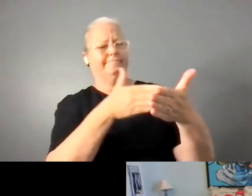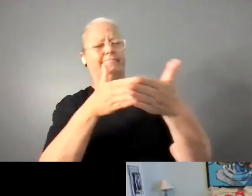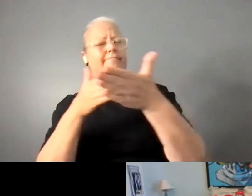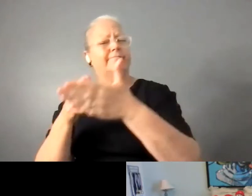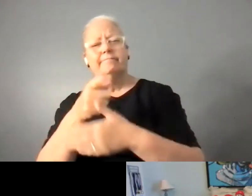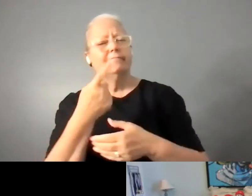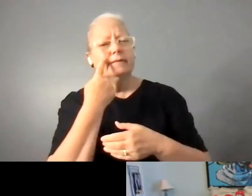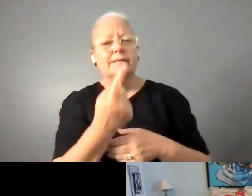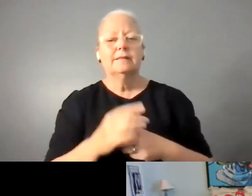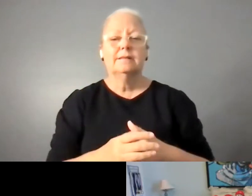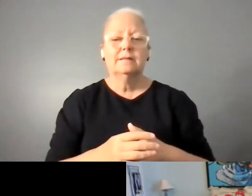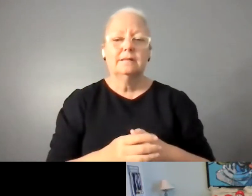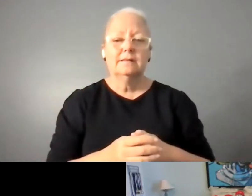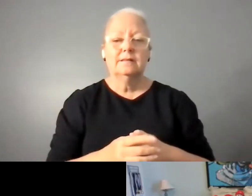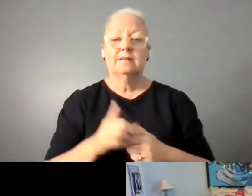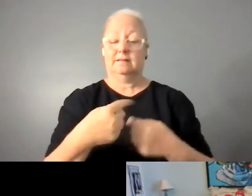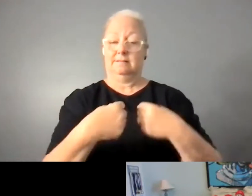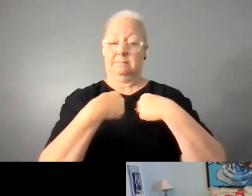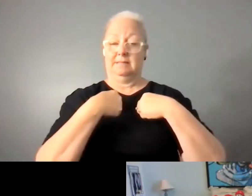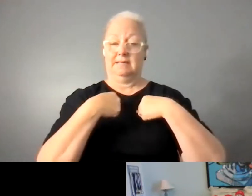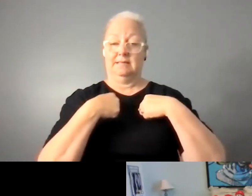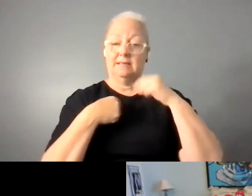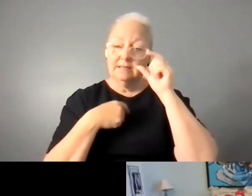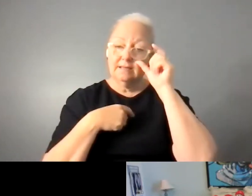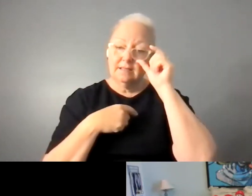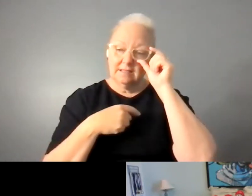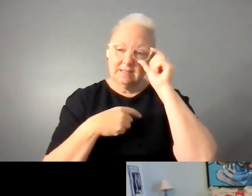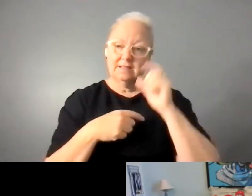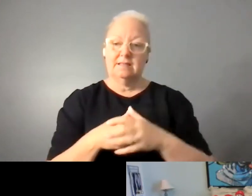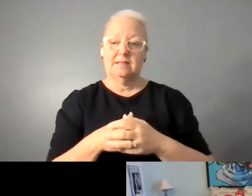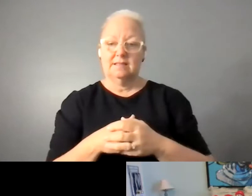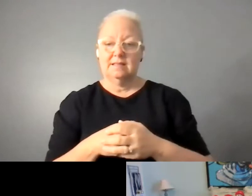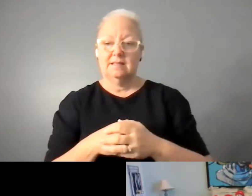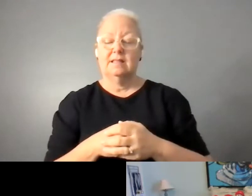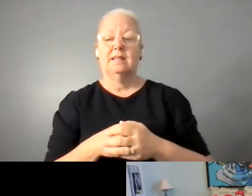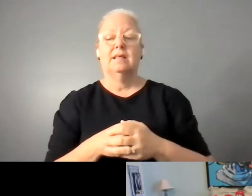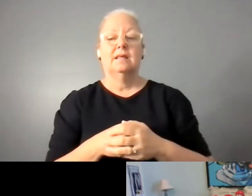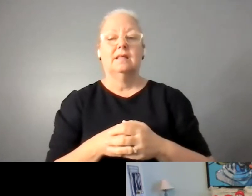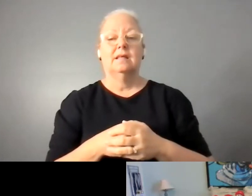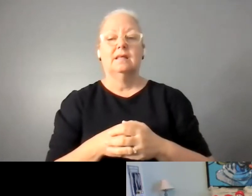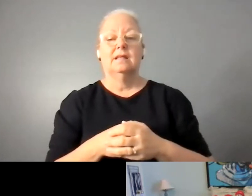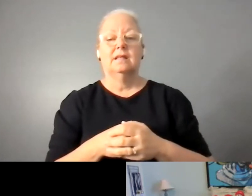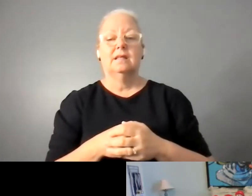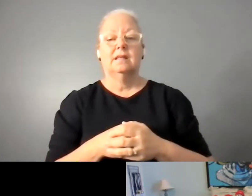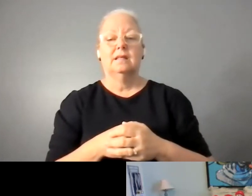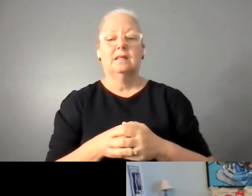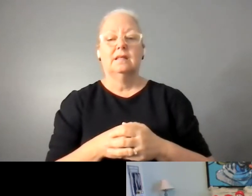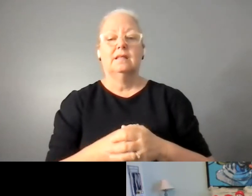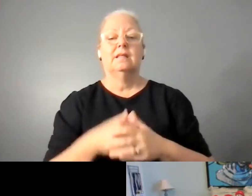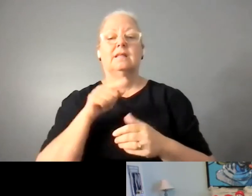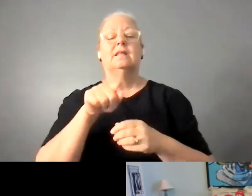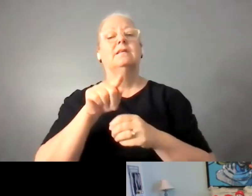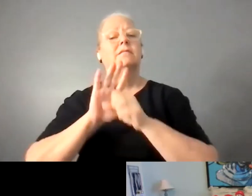Okay, I myself, I have met discrimination whereby Yo me he since I am a encontrado con person, discriminaciones muchas veces.